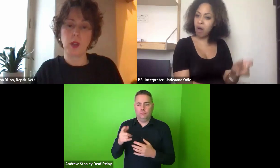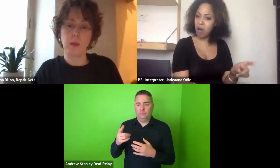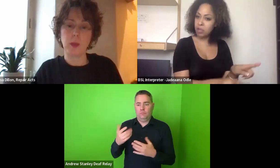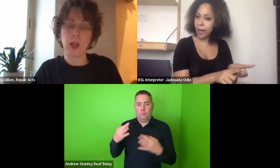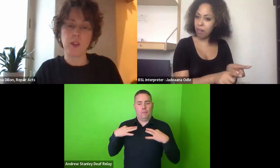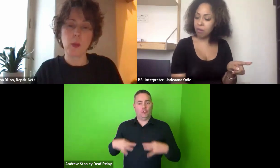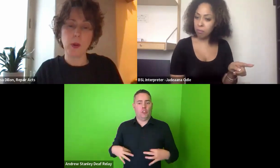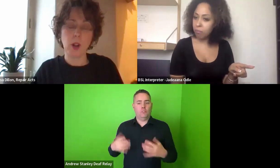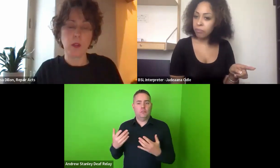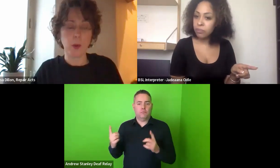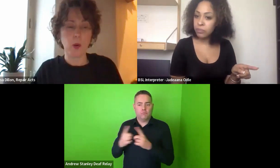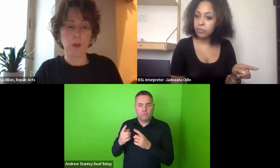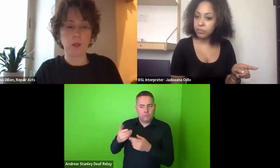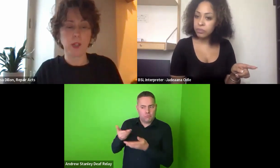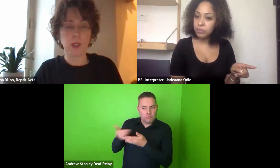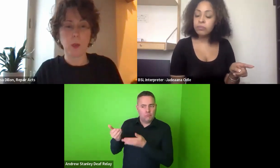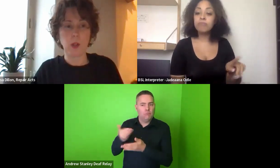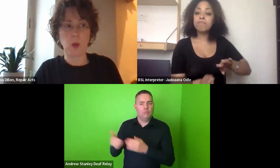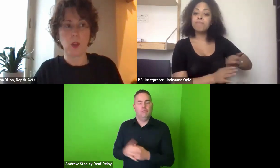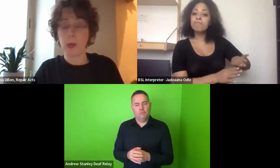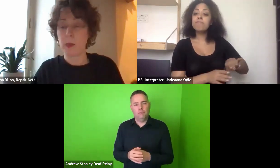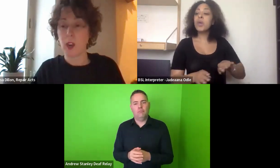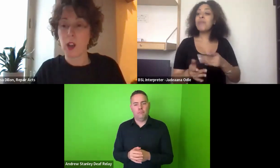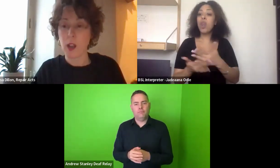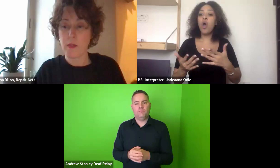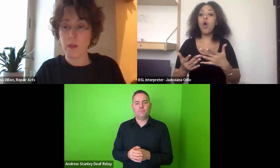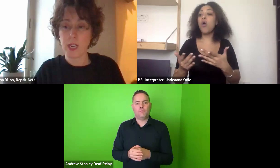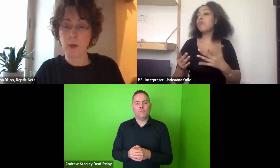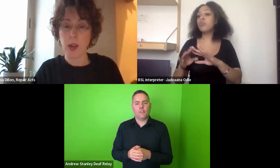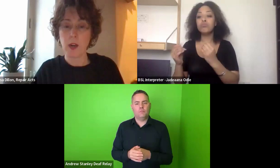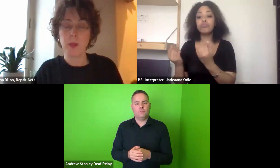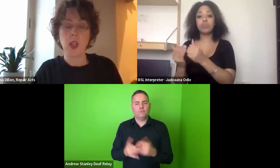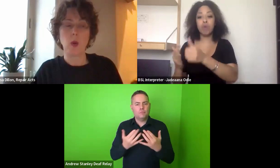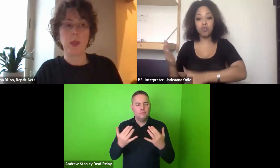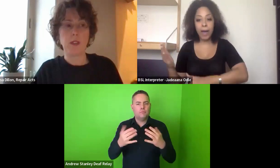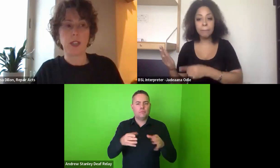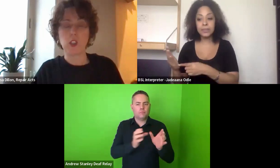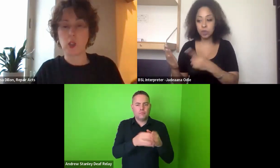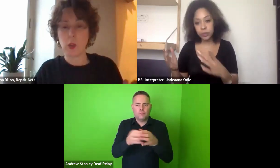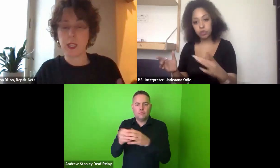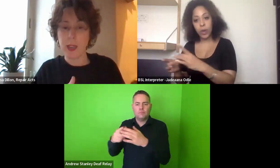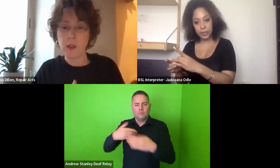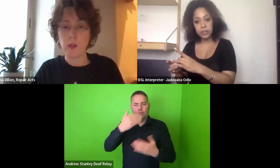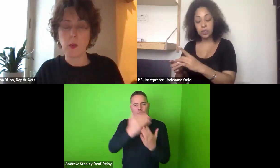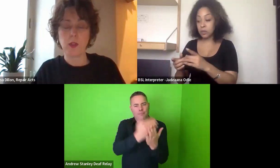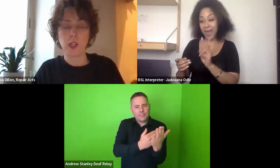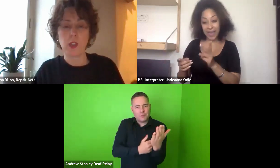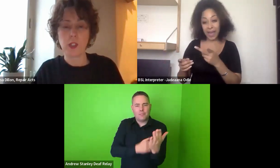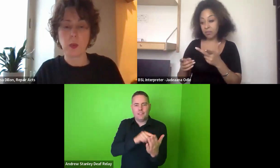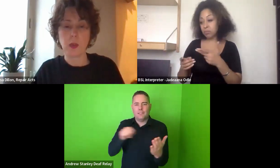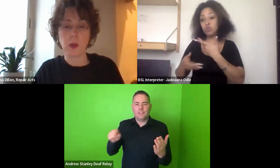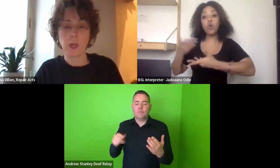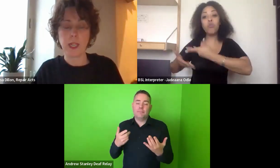also have a number of programs, for example, called the People's Archive of Everyday Repair, where we have gathered stories again from all of